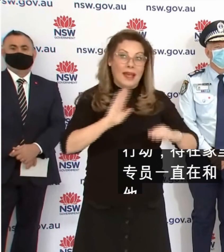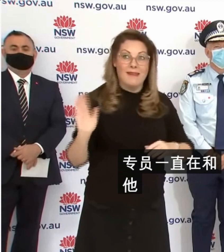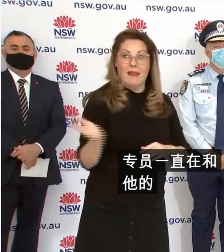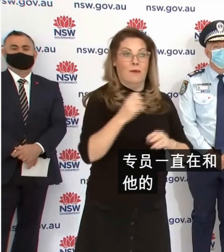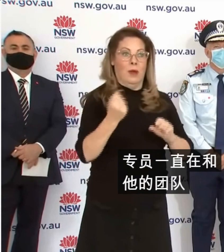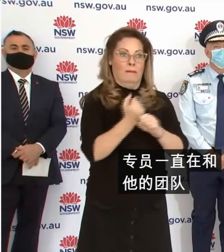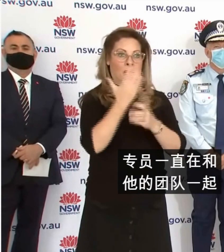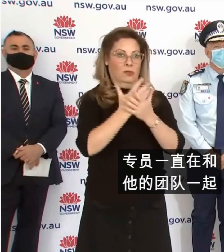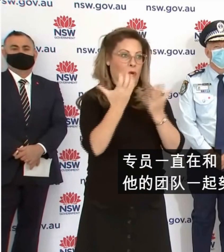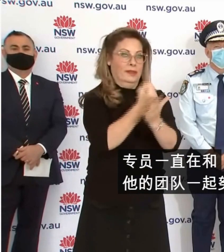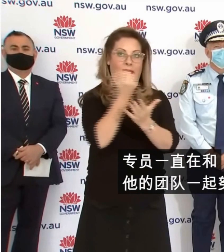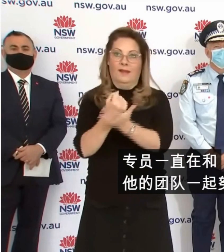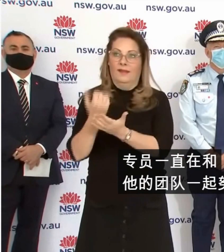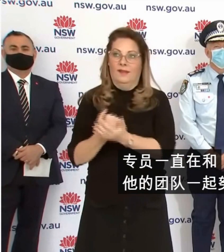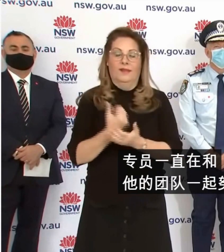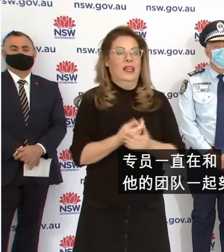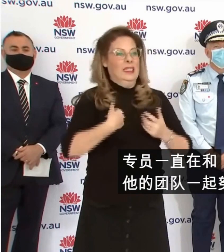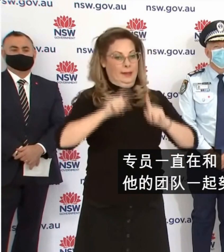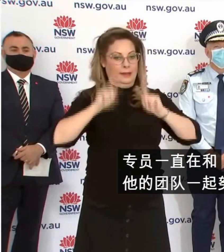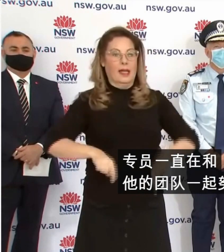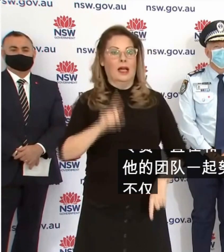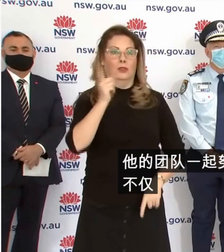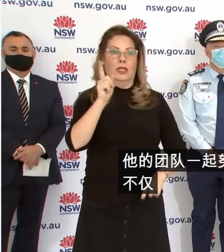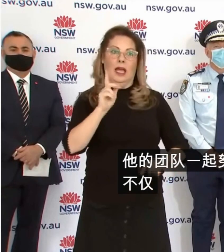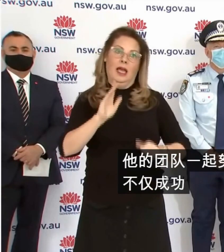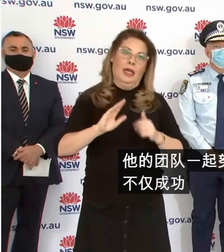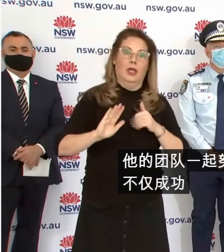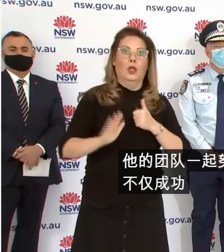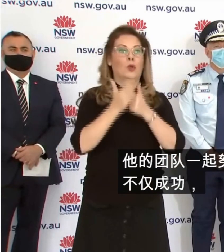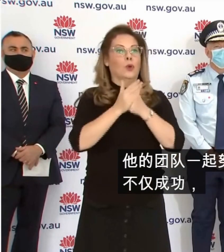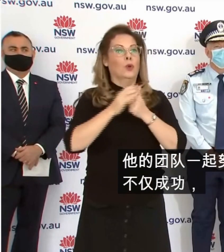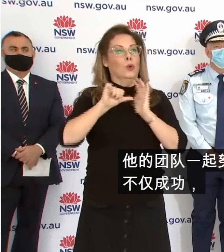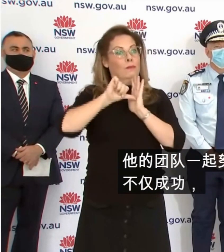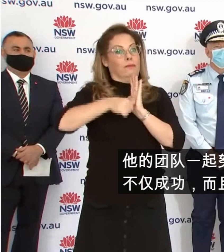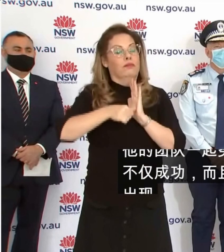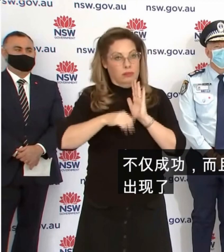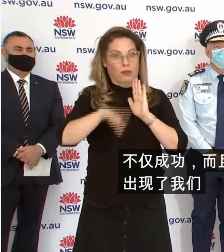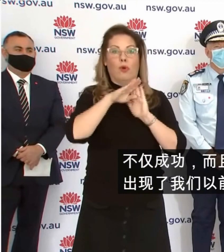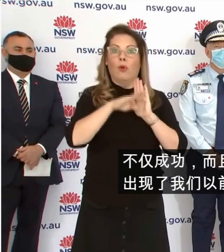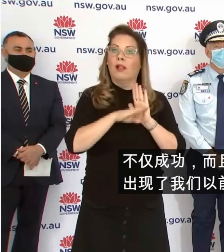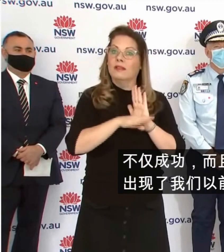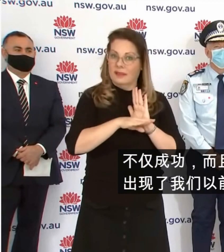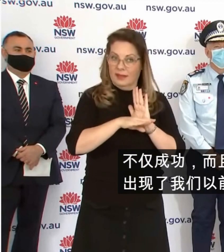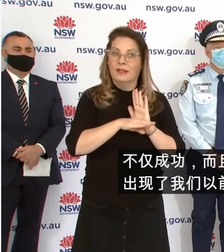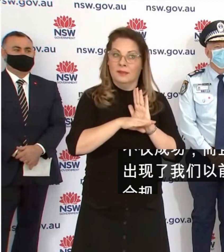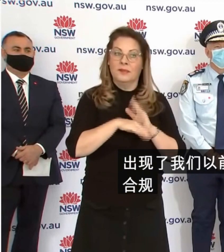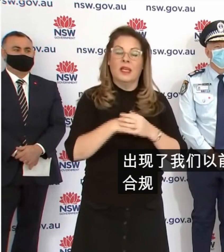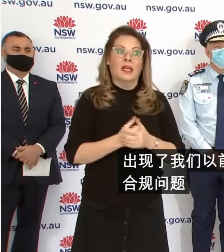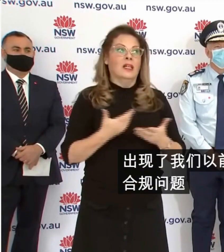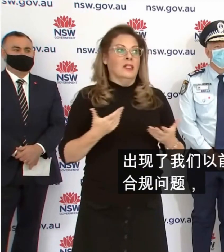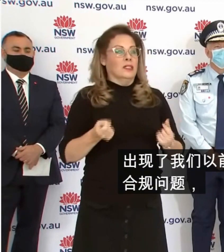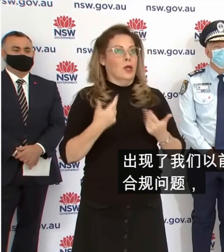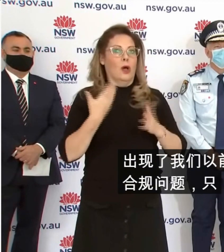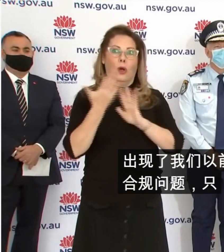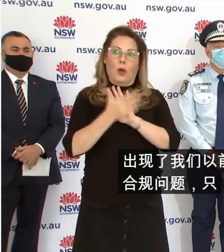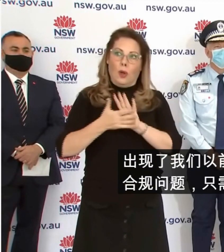at it with his team to make sure the operation goes off not just successfully but with a presence like we've never seen before. Compliance